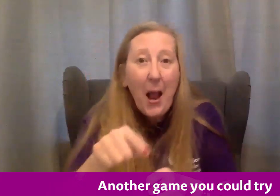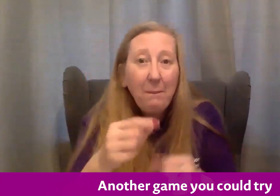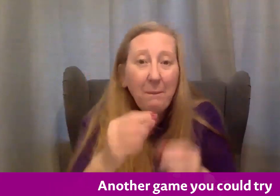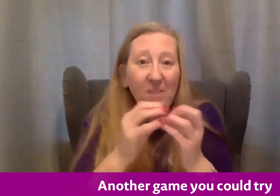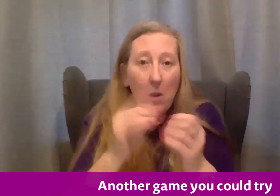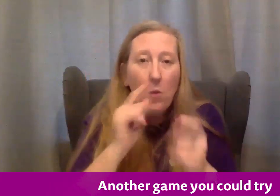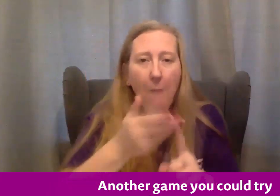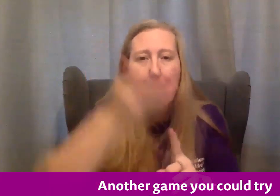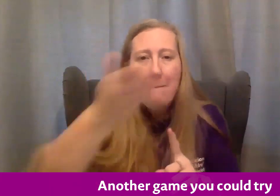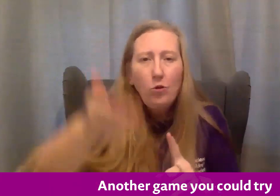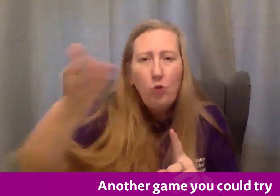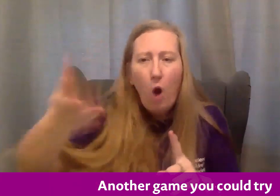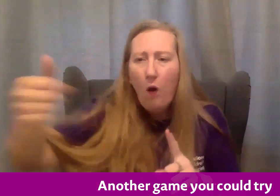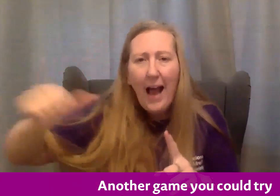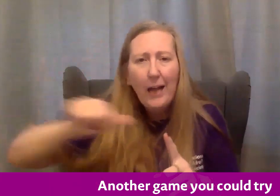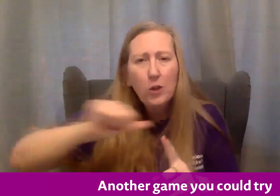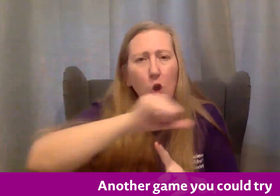Another game you could try involves turn taking.